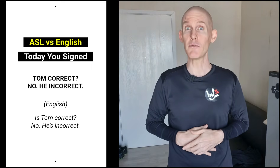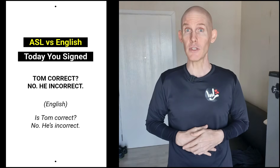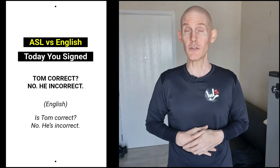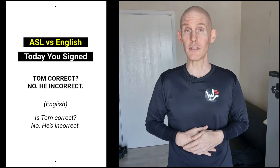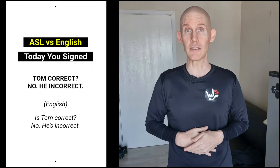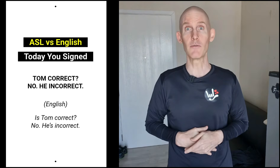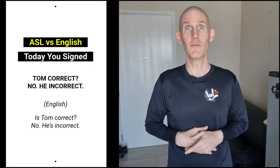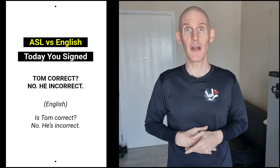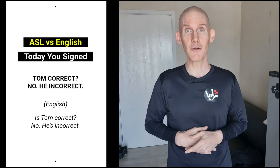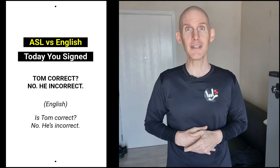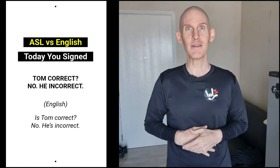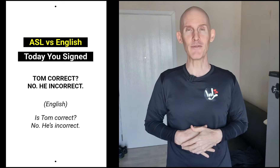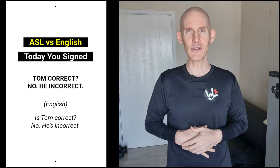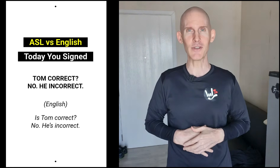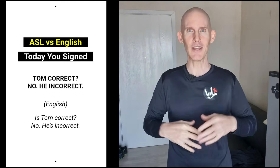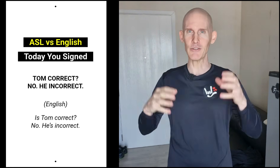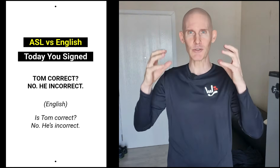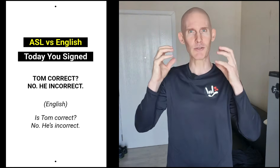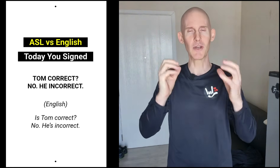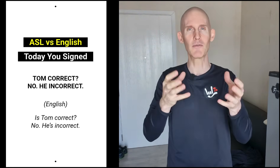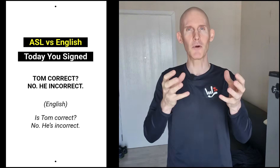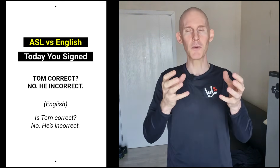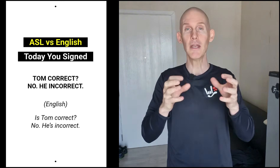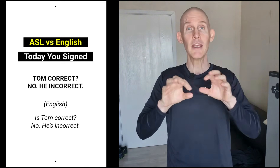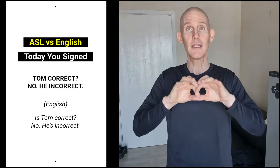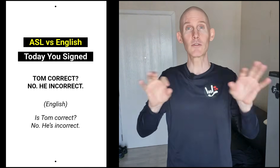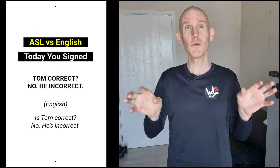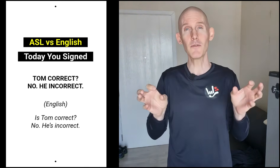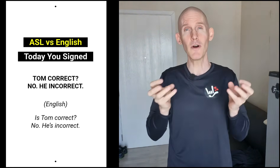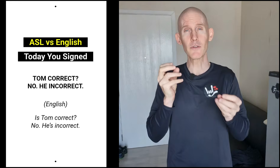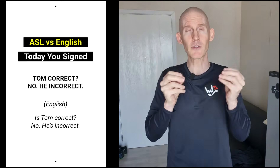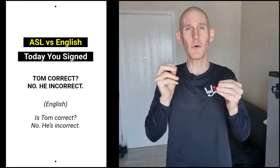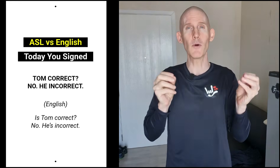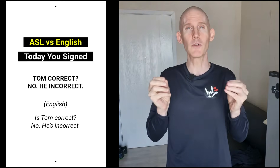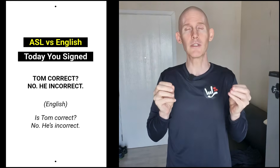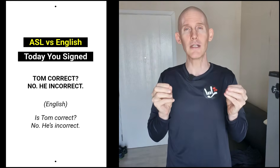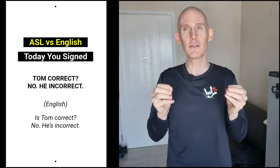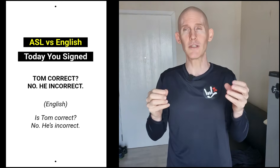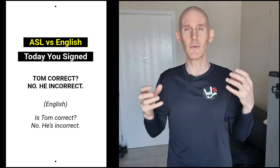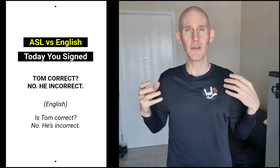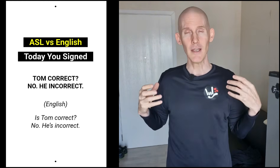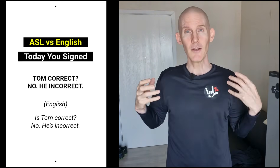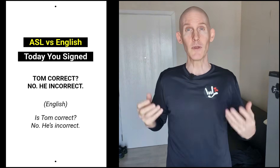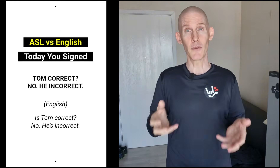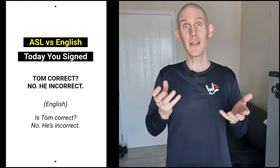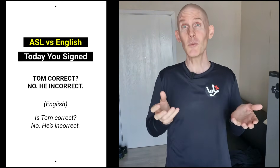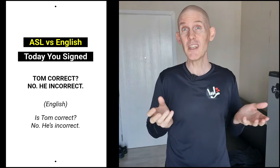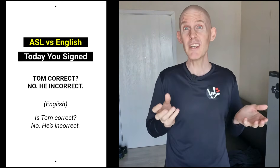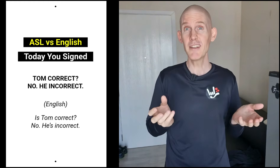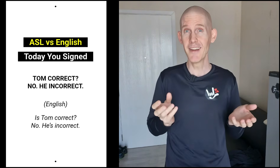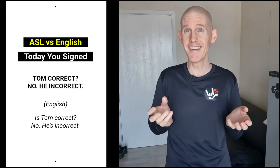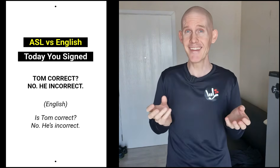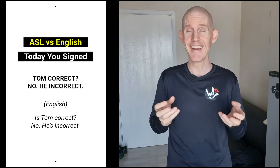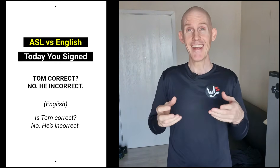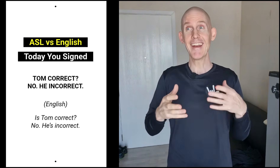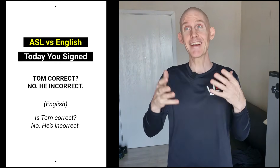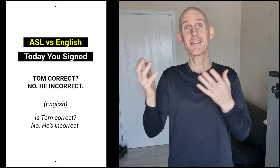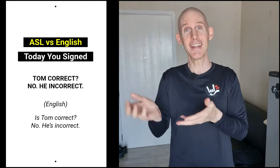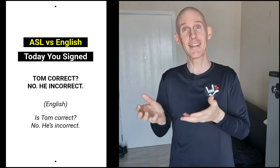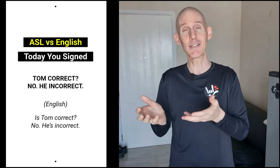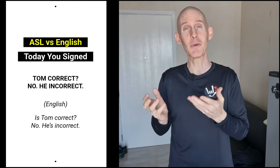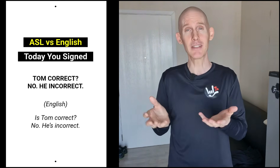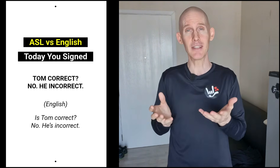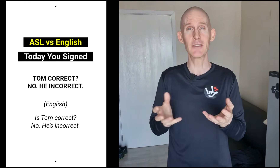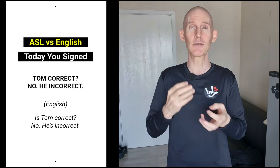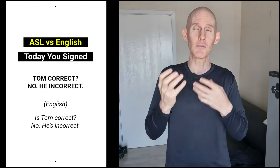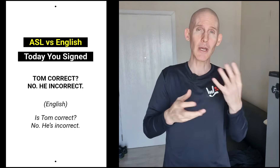it's efficient. It's very efficient and just straightforward. It gets rid of all the small words in English that we think we need. And actually